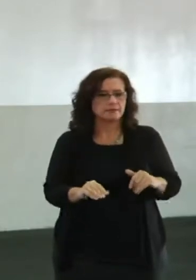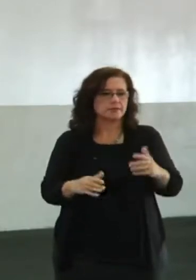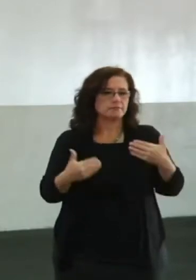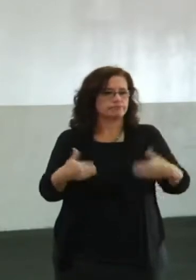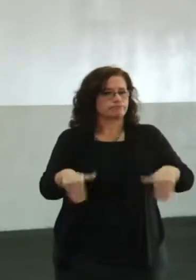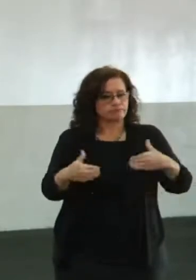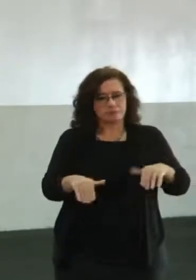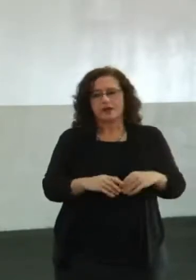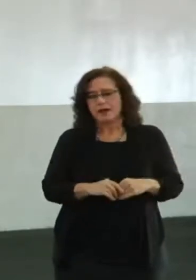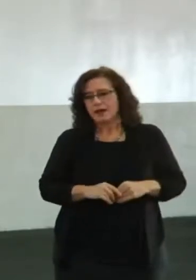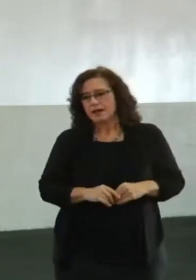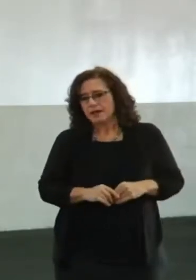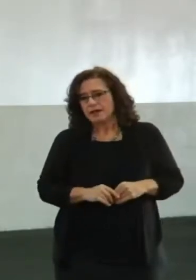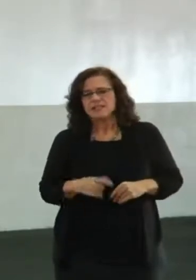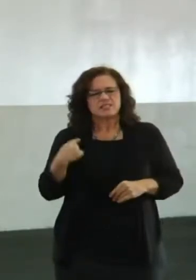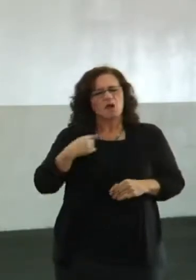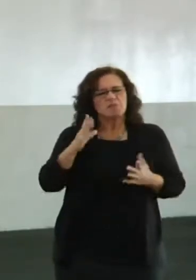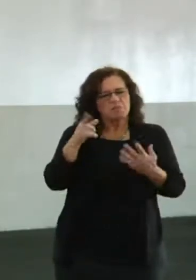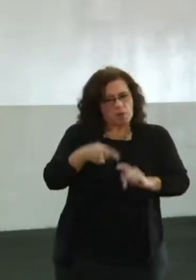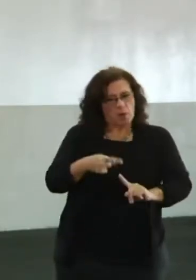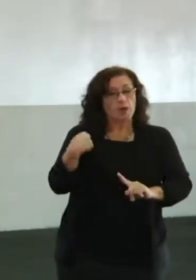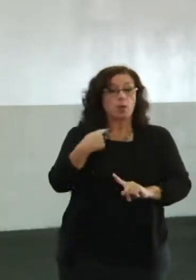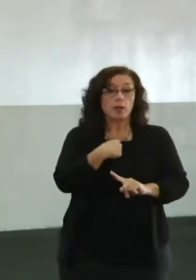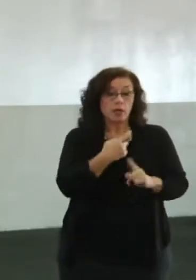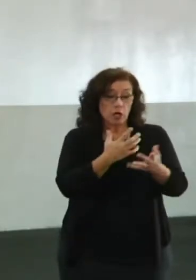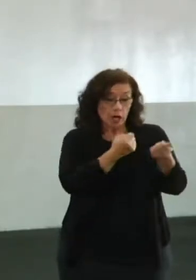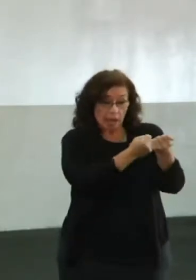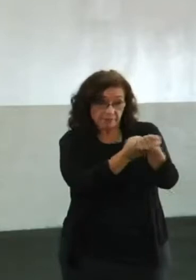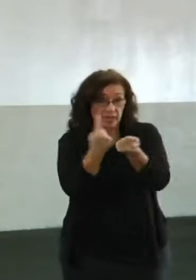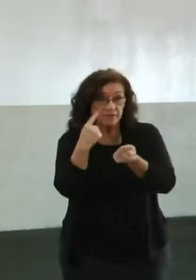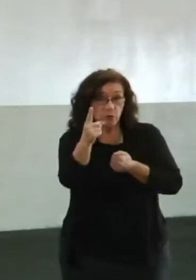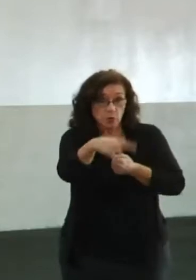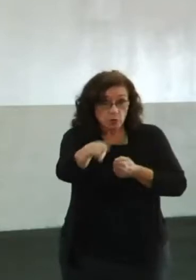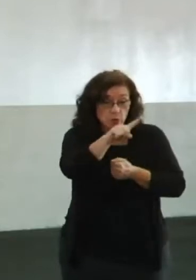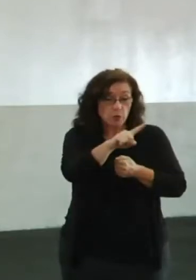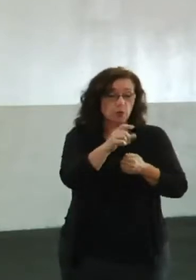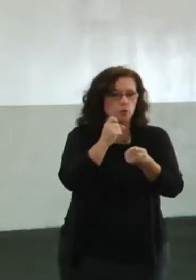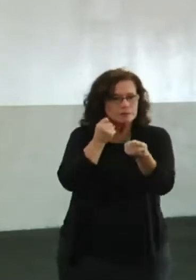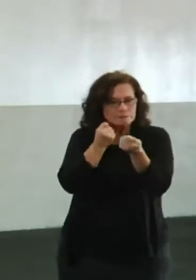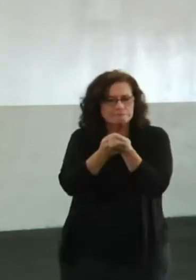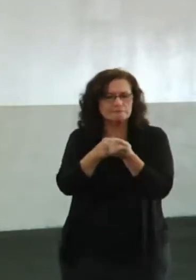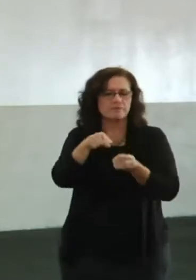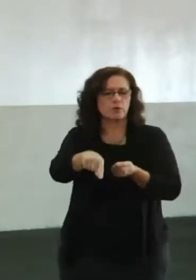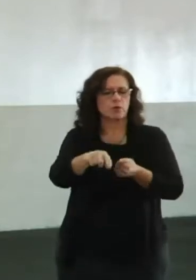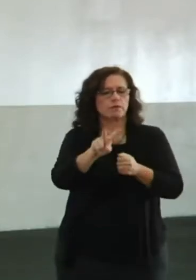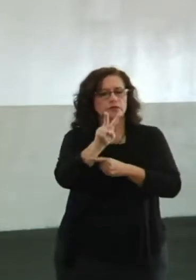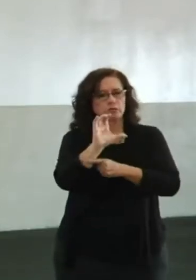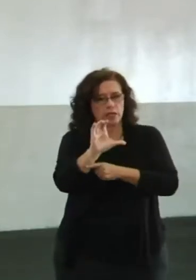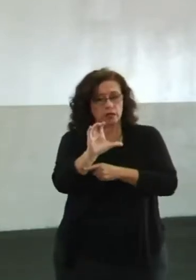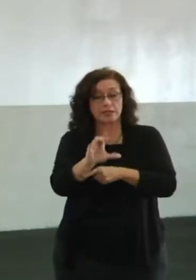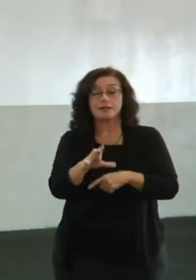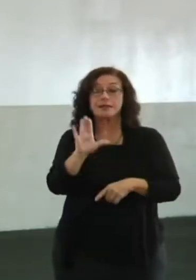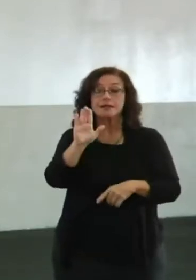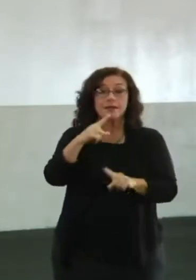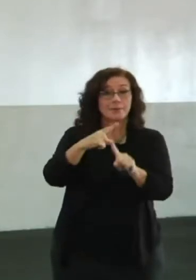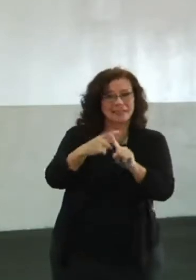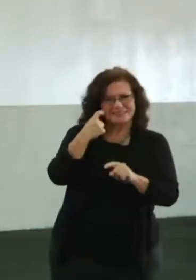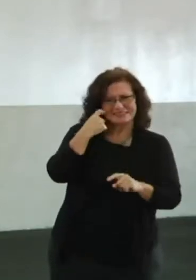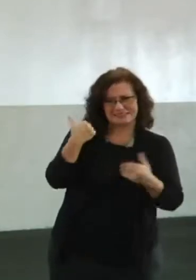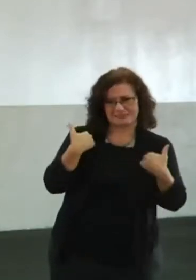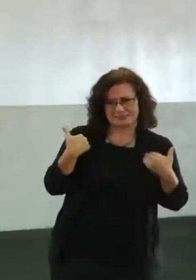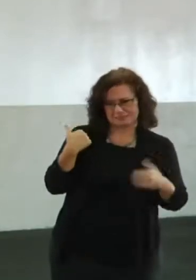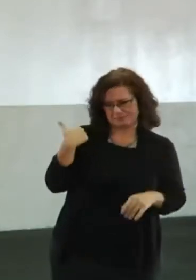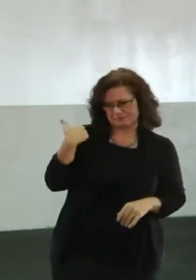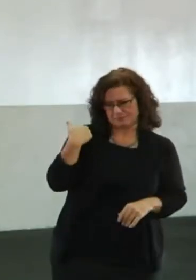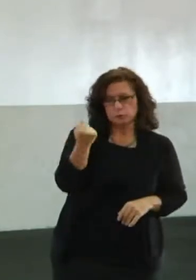we're advocating with a group of counties, but also directly on behalf of Ventura County. And in fact, on Tuesday during our board meeting, Dr. Levin and Rigo,